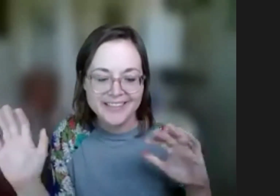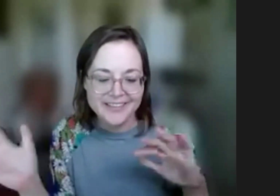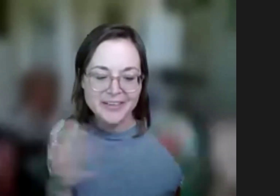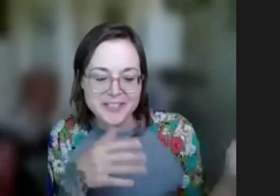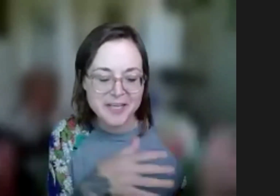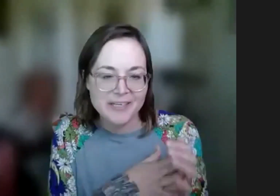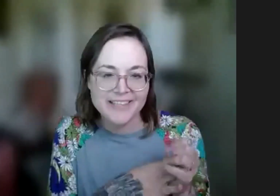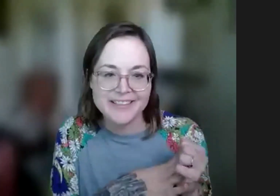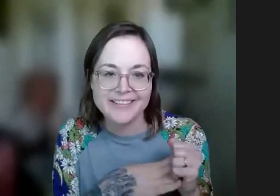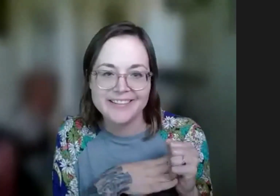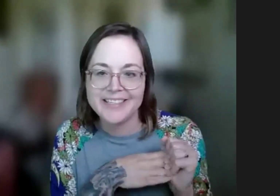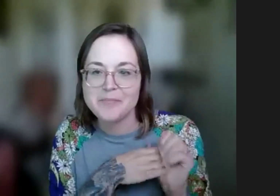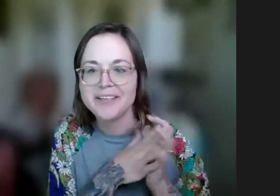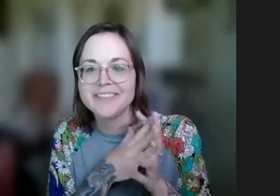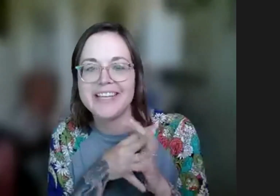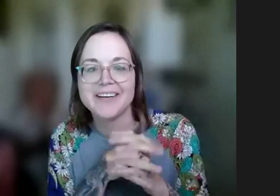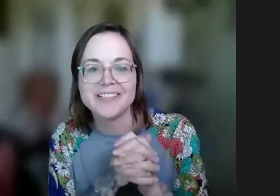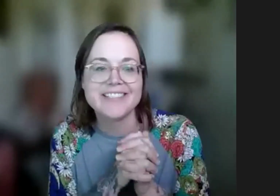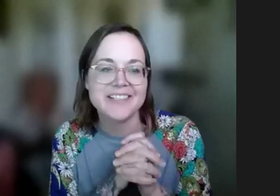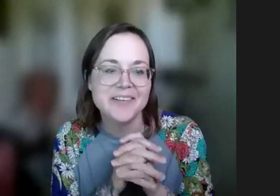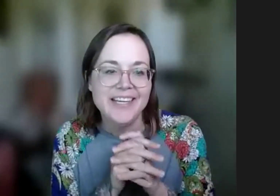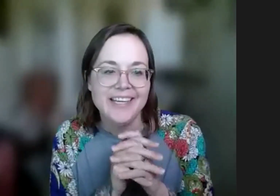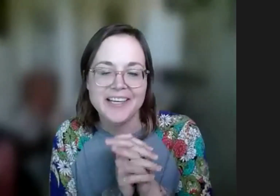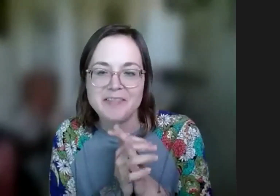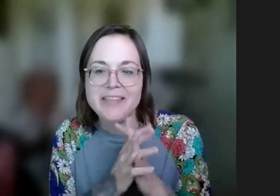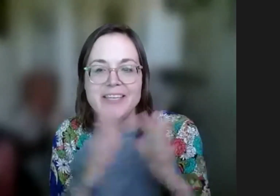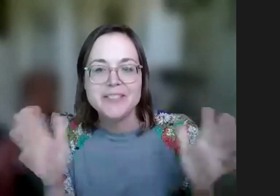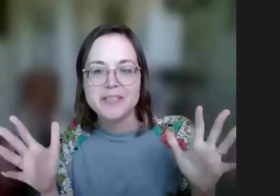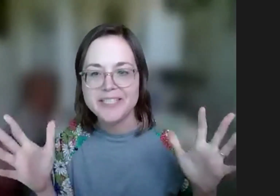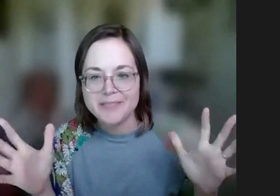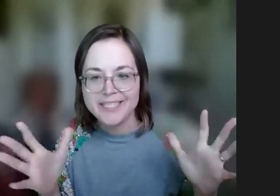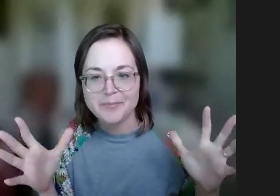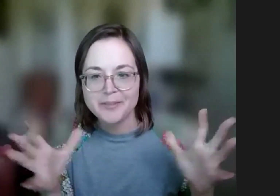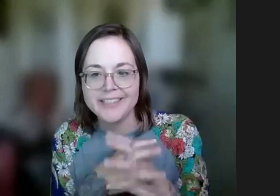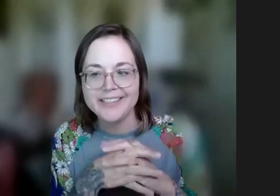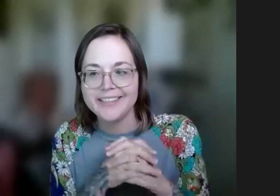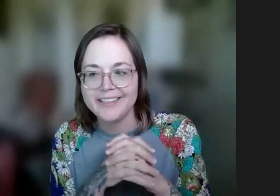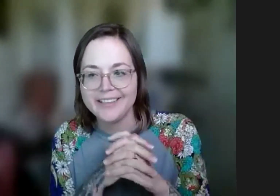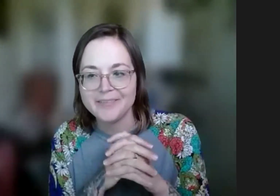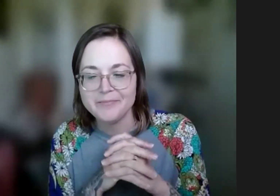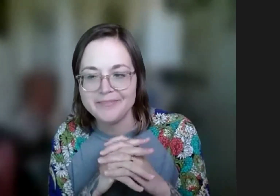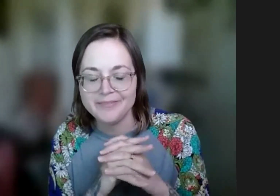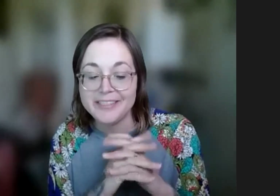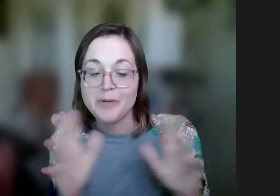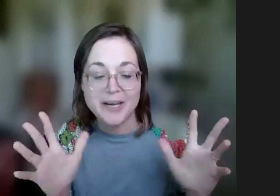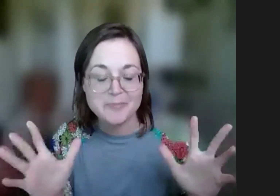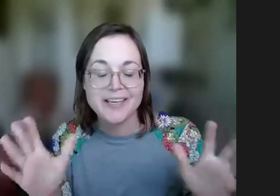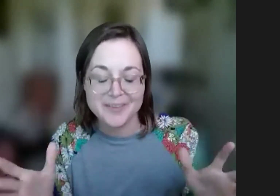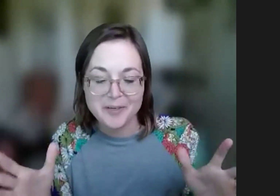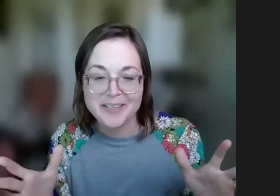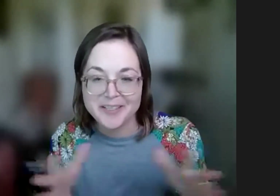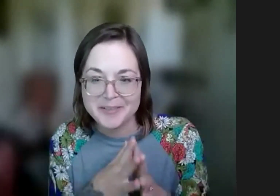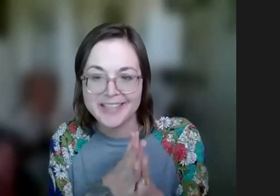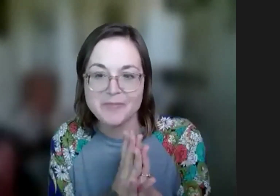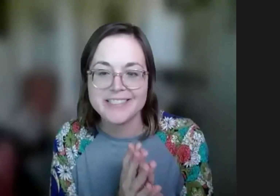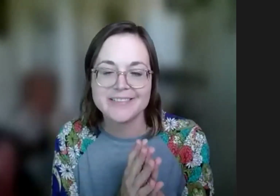our large topic at the leading part of the hour. So thank you so much, YEP team. Really, really wowed by the